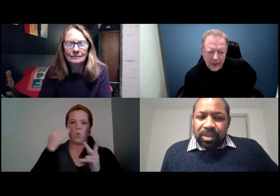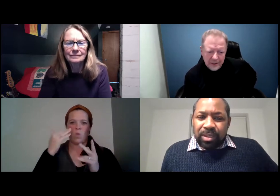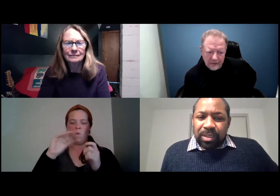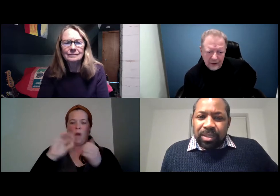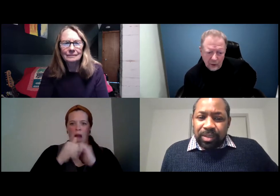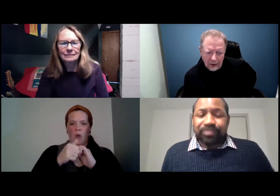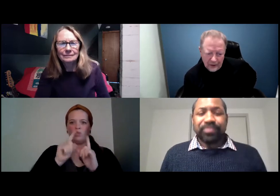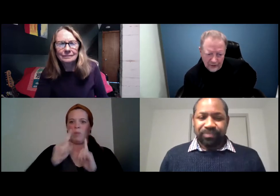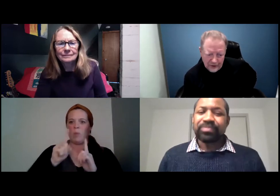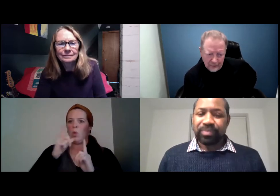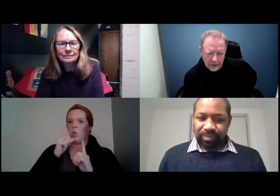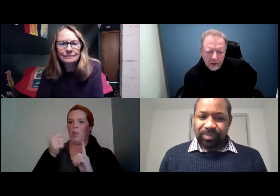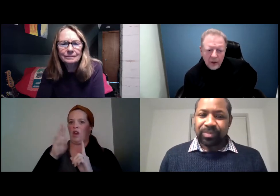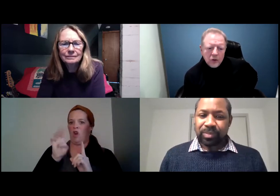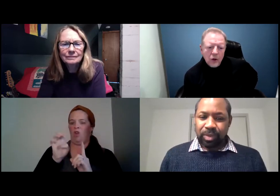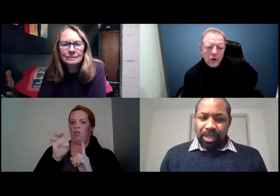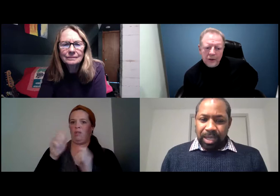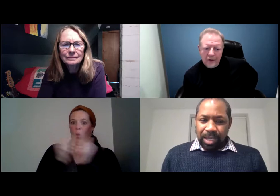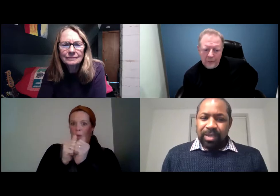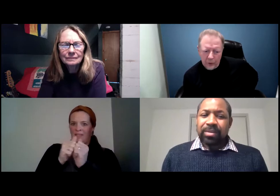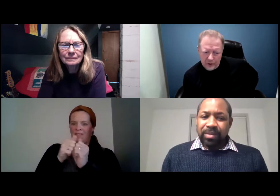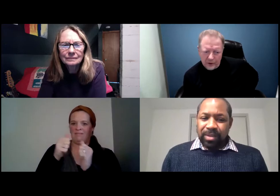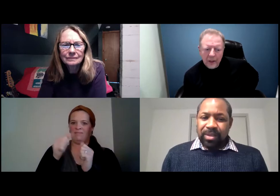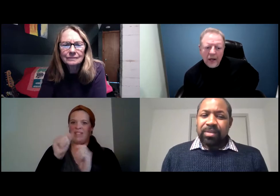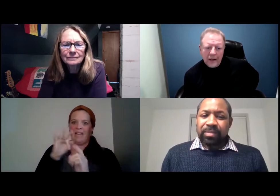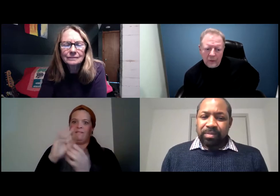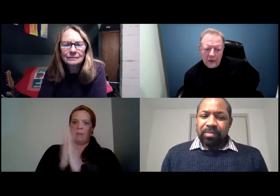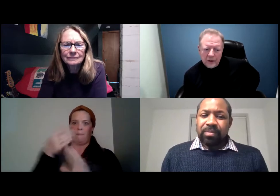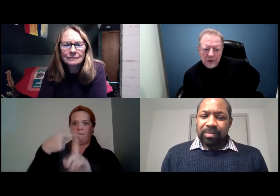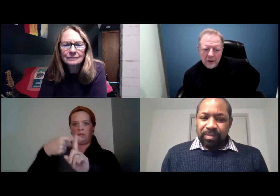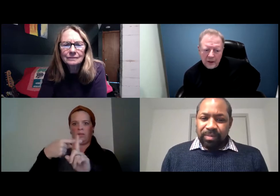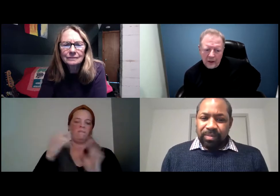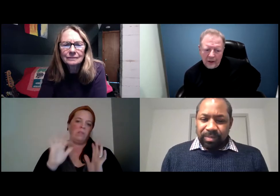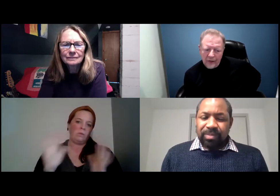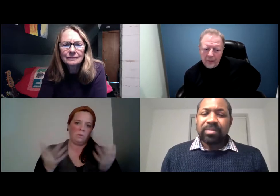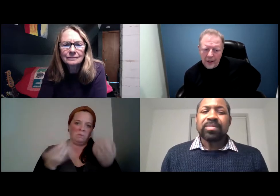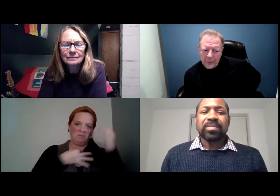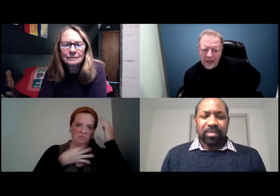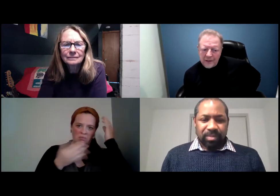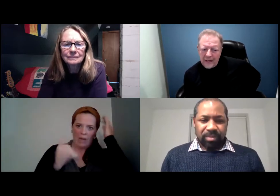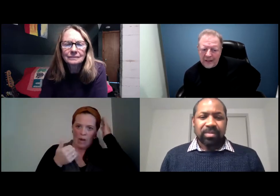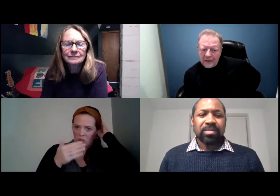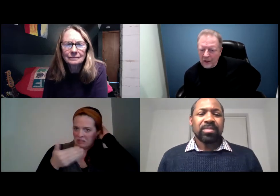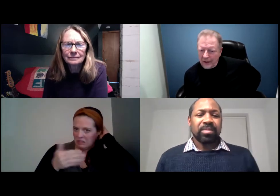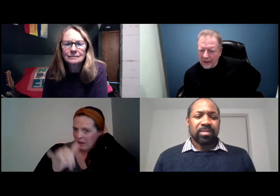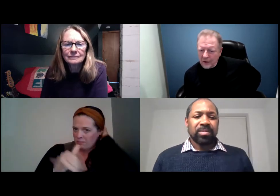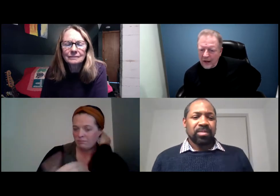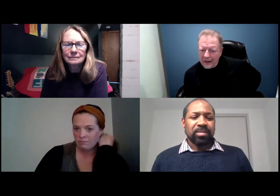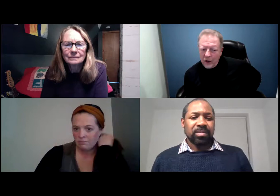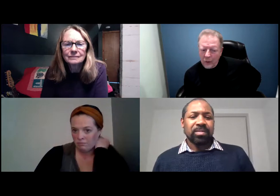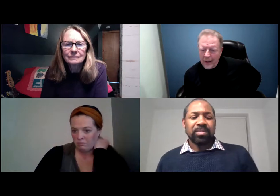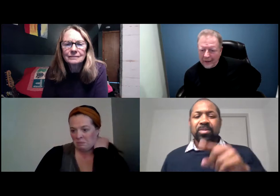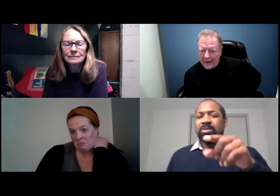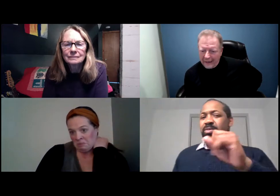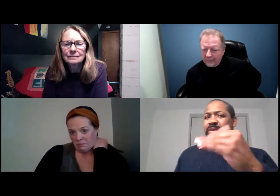tested positive in a courthouse, for example. So who would they report to? In other words, if they become positive, they need to know that. So how do